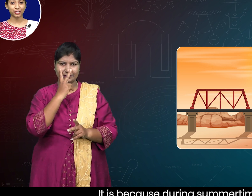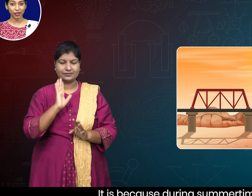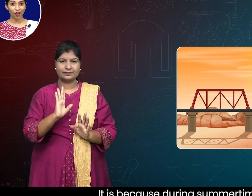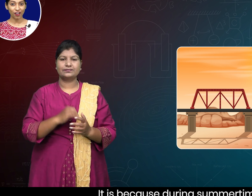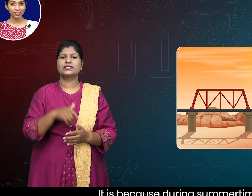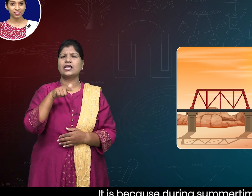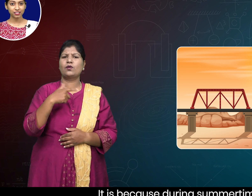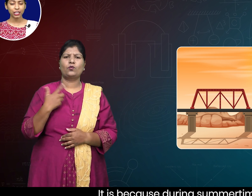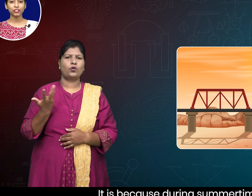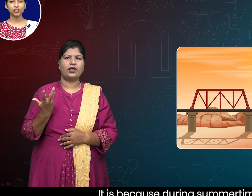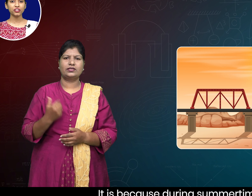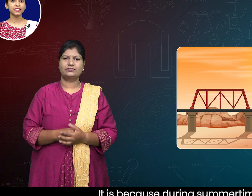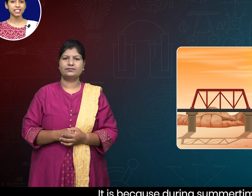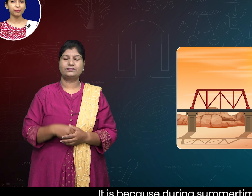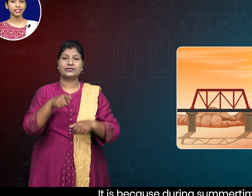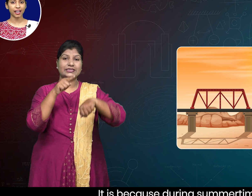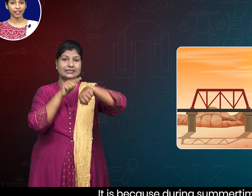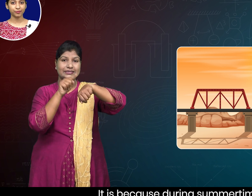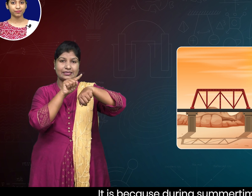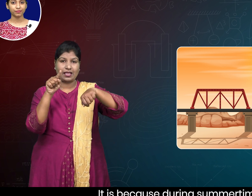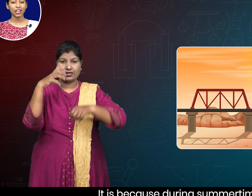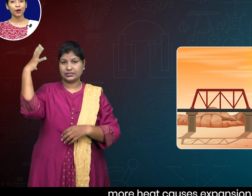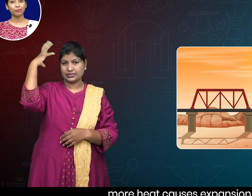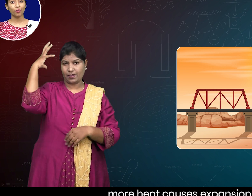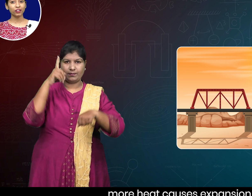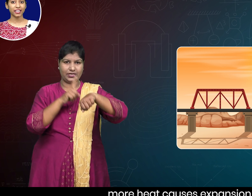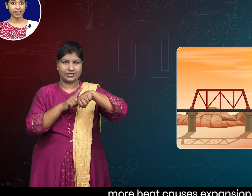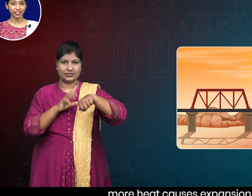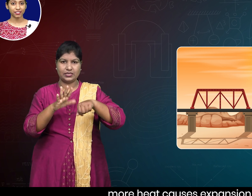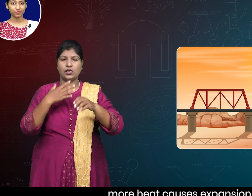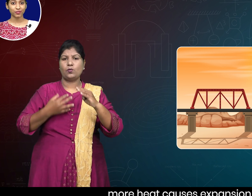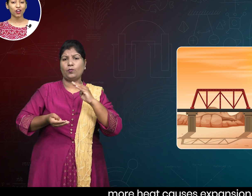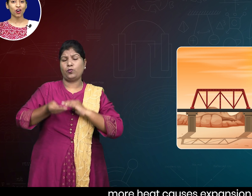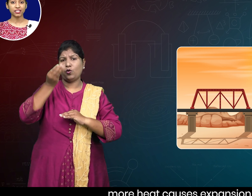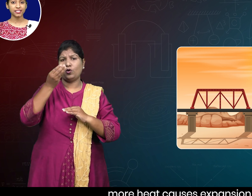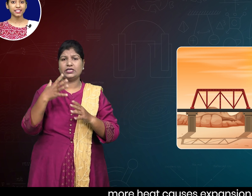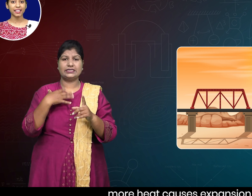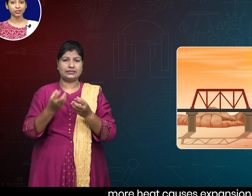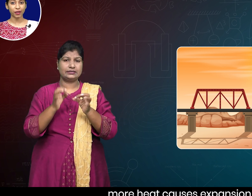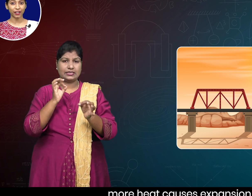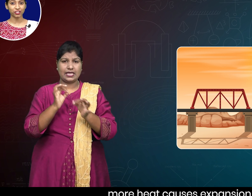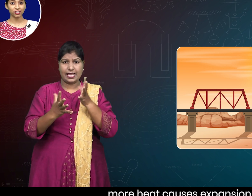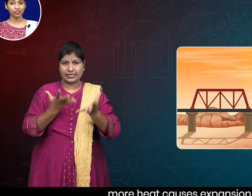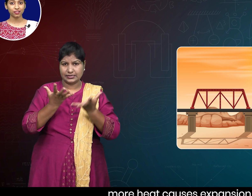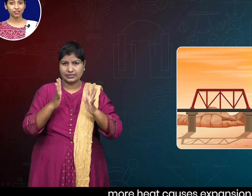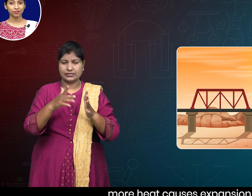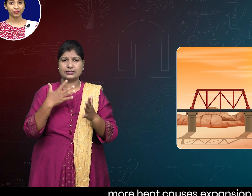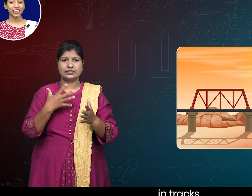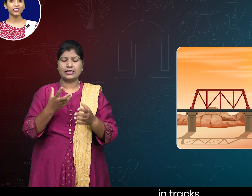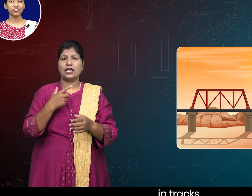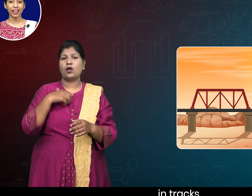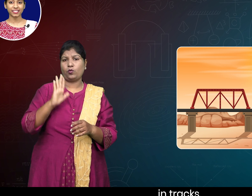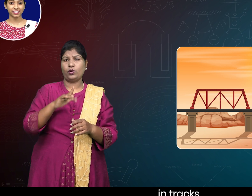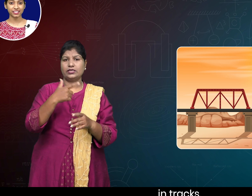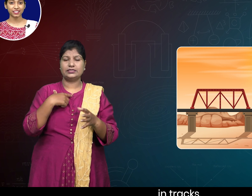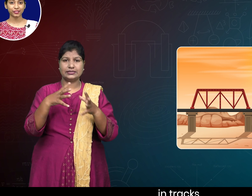It is because during summertime, more heat causes expansion